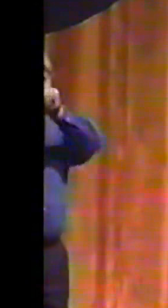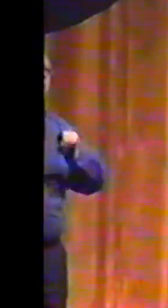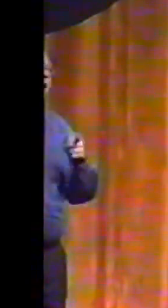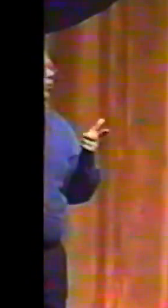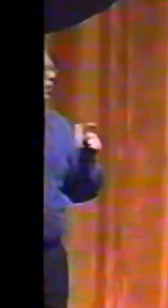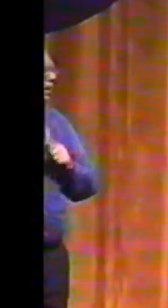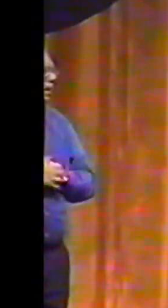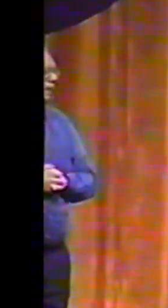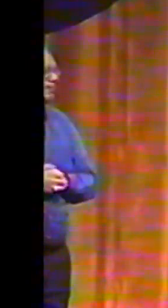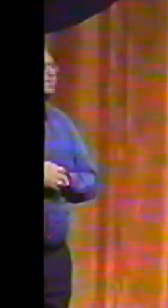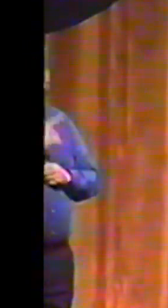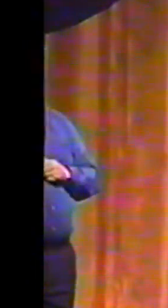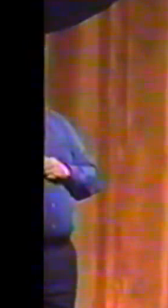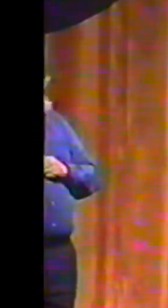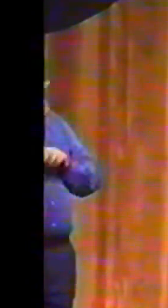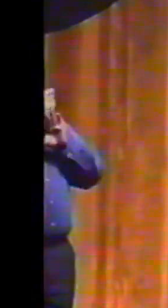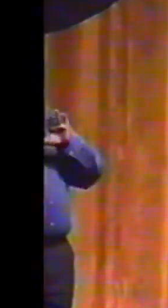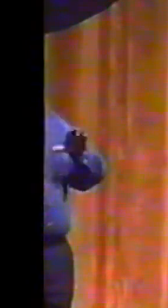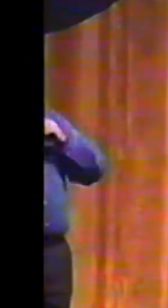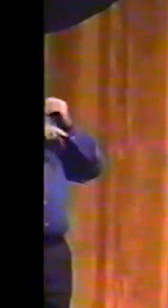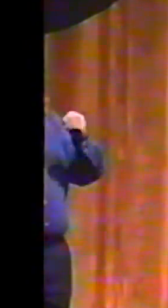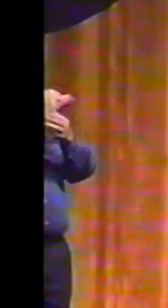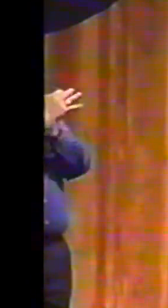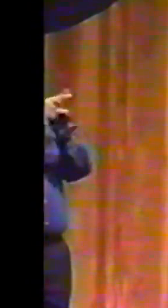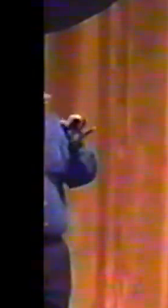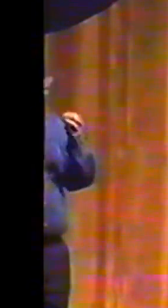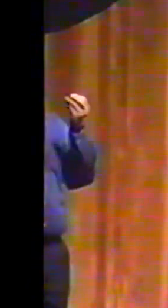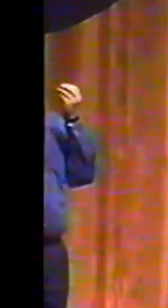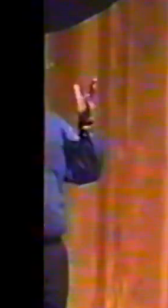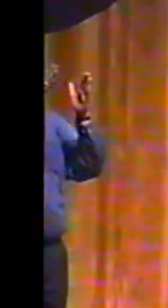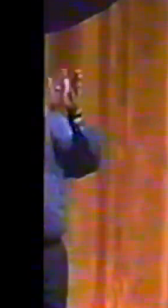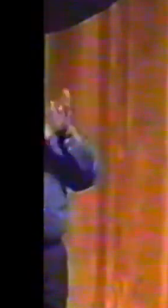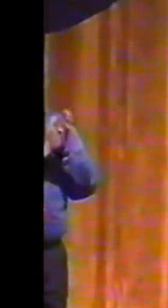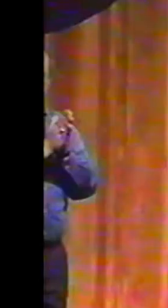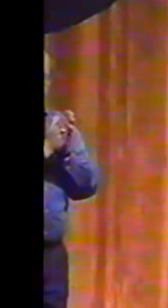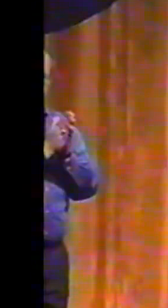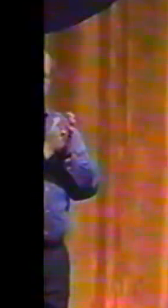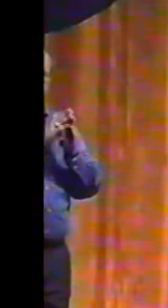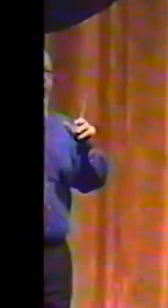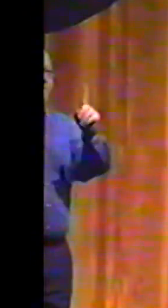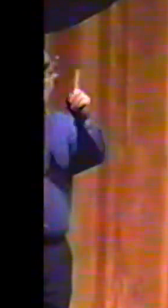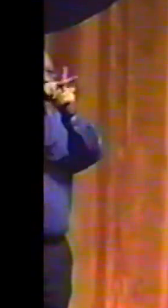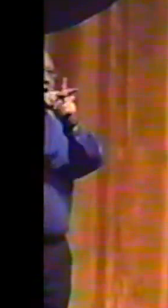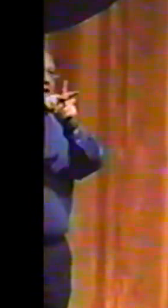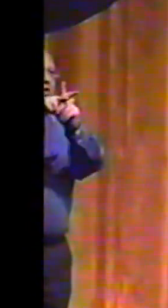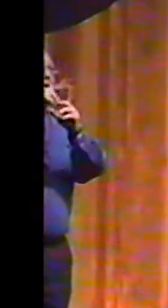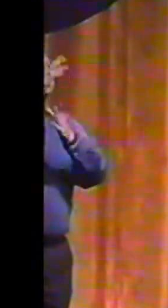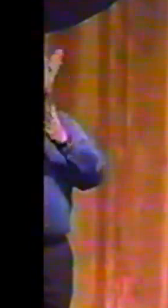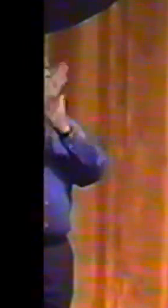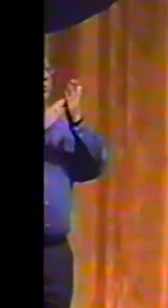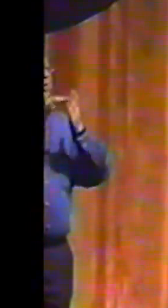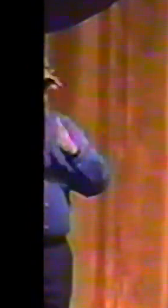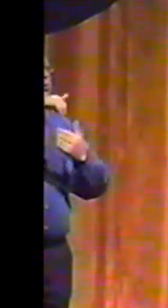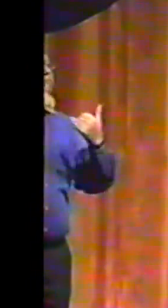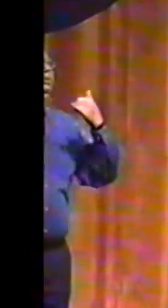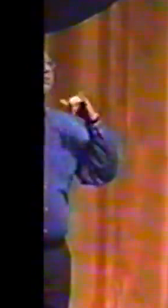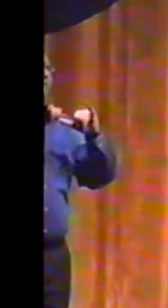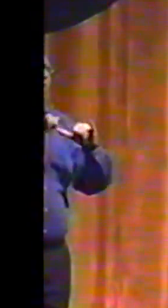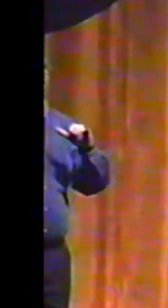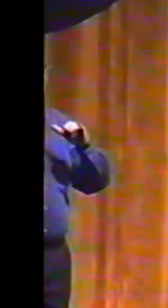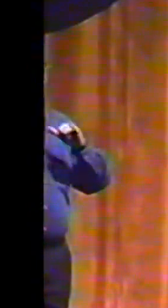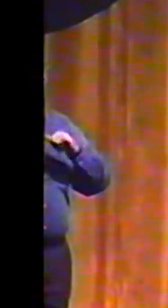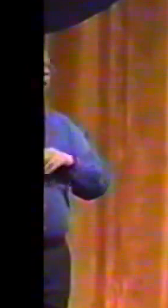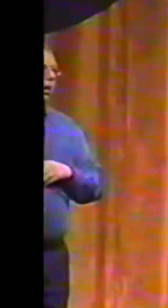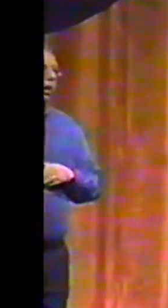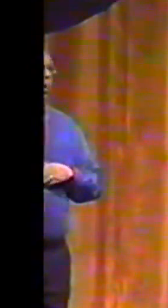mentioned before about the Freedom of Information Act requests we filed, for example. Some of those were still coming back months after the story ran.